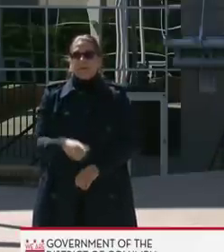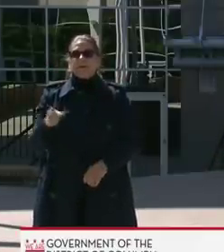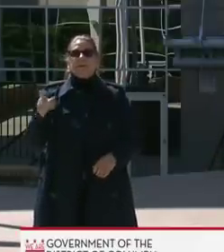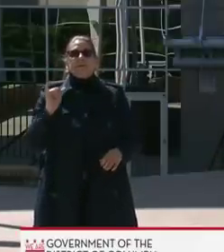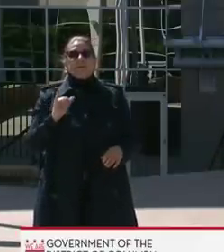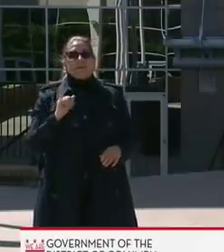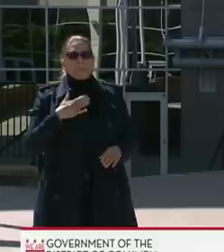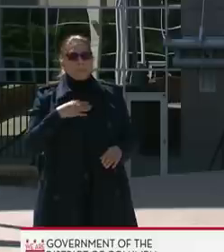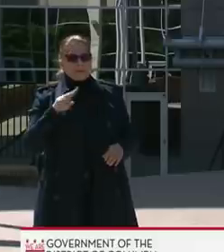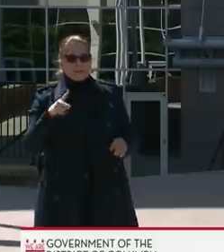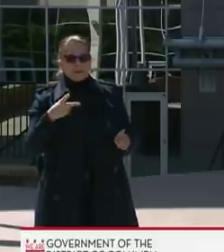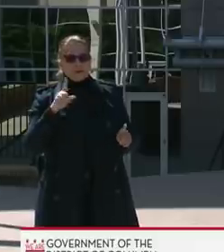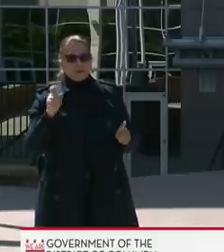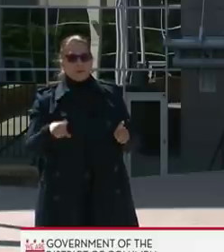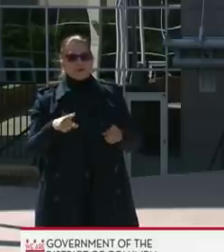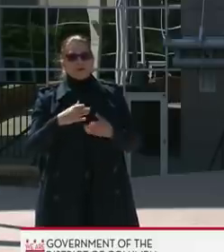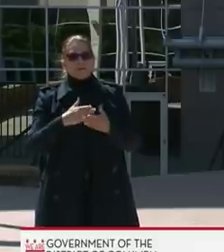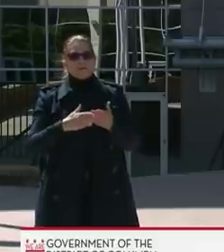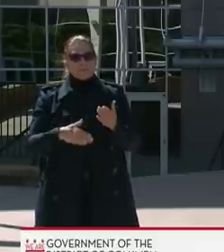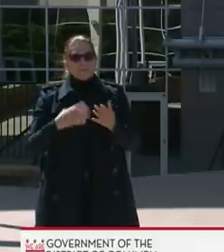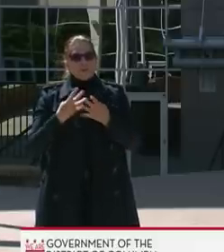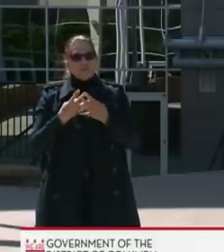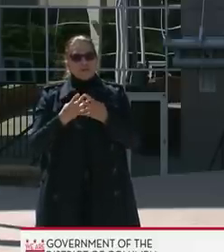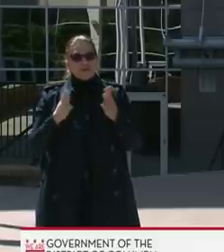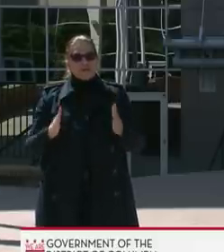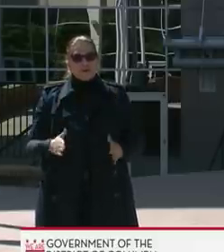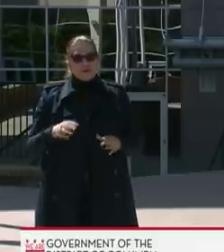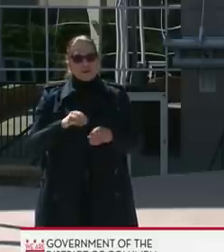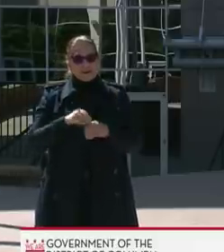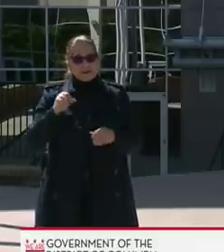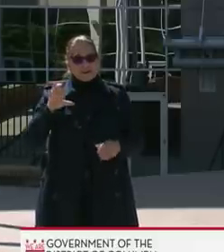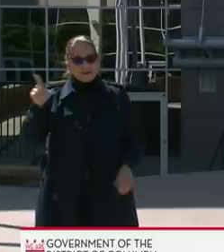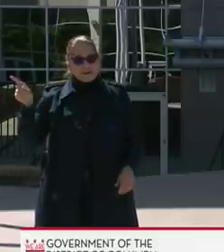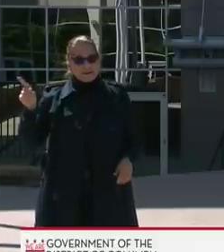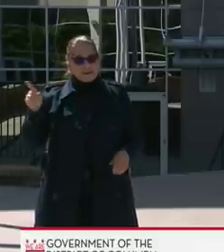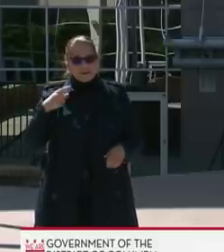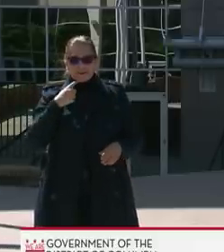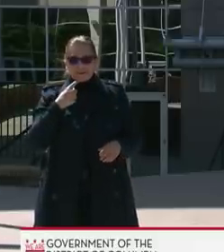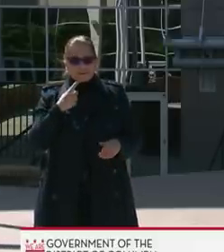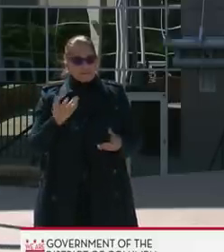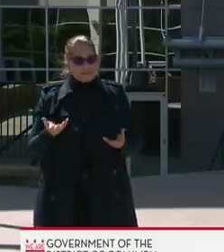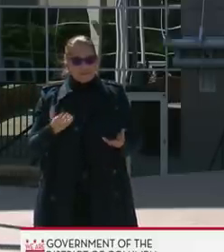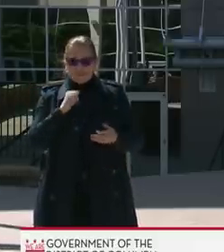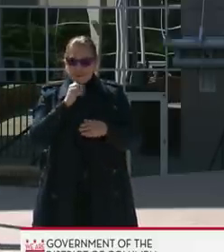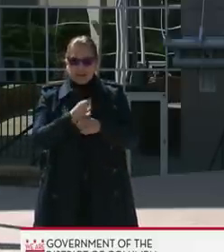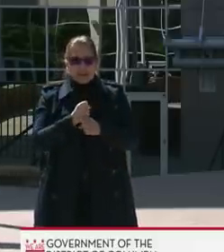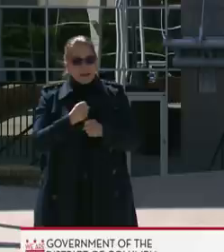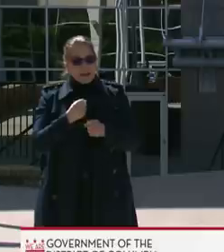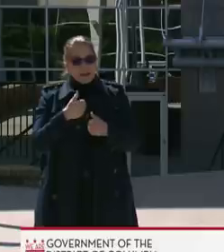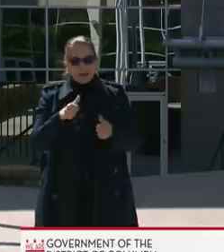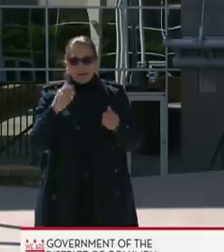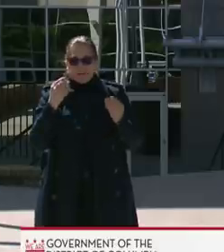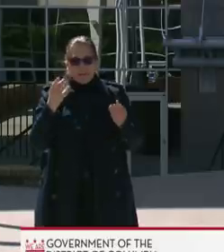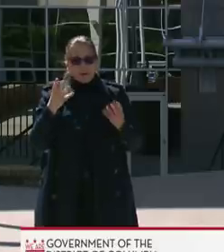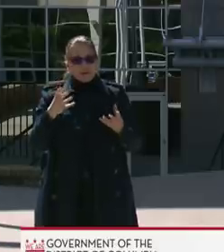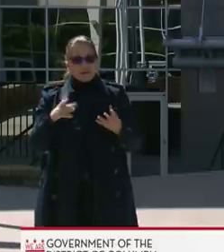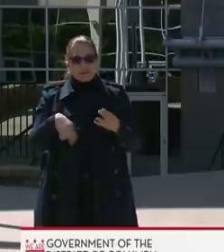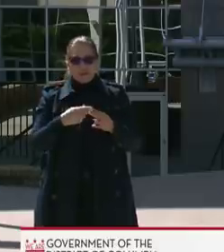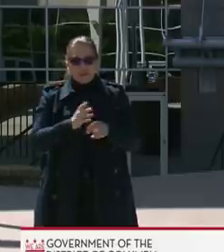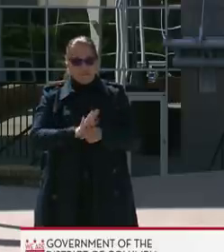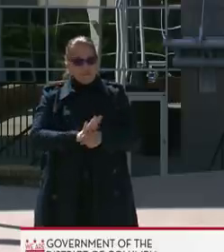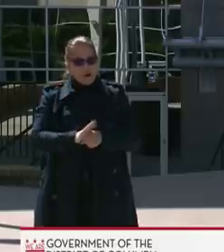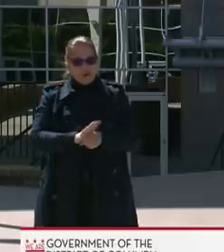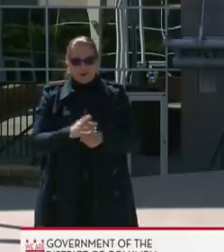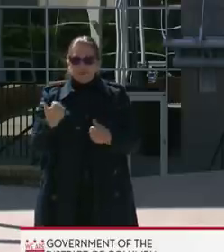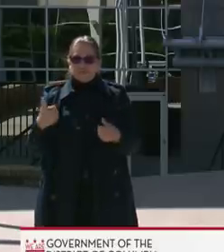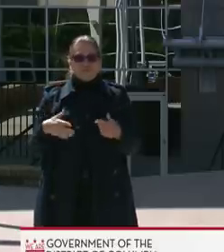The DC jail are saying that they aren't really receiving information about the coronavirus, aren't being kept aware about what's happening, and